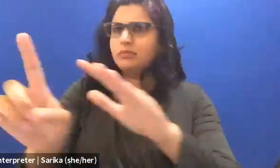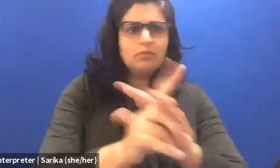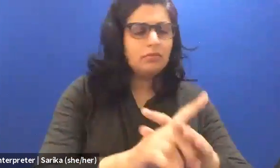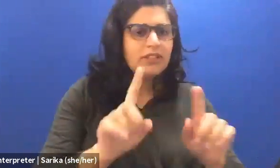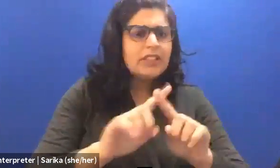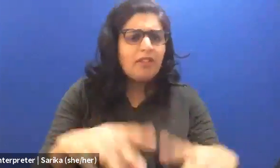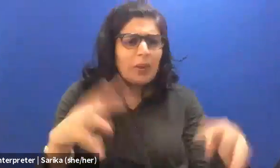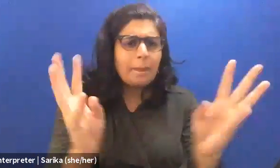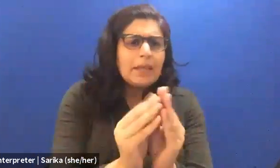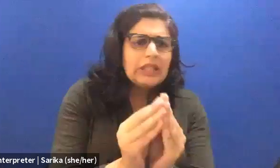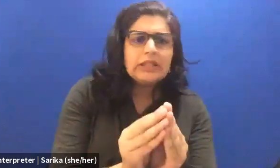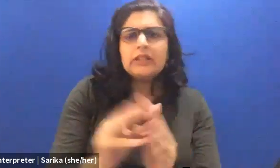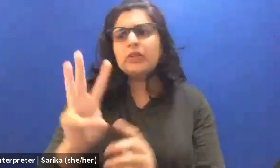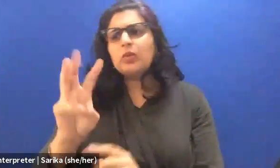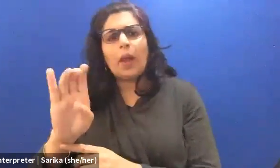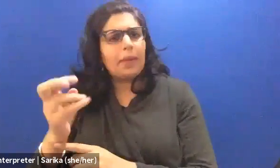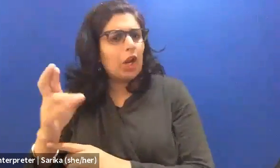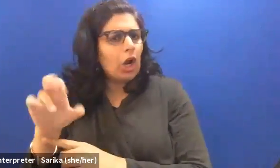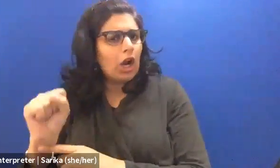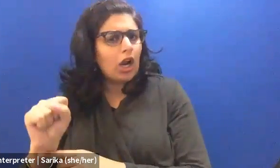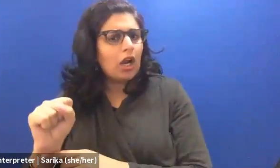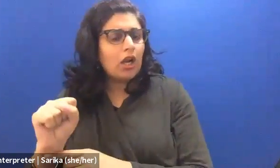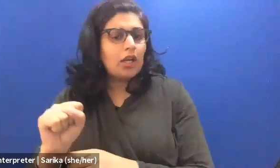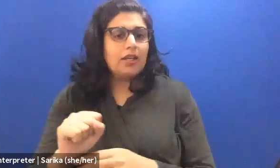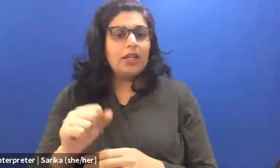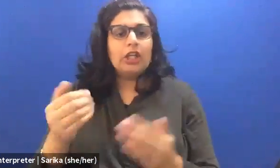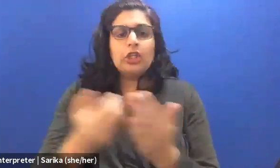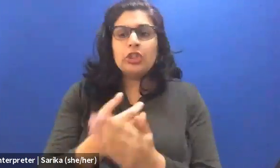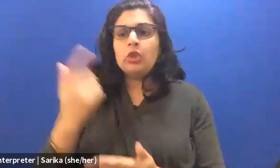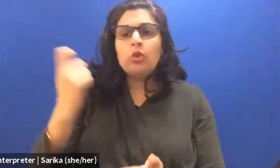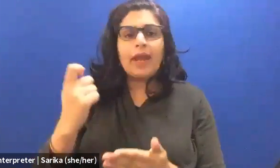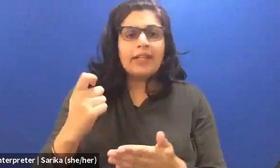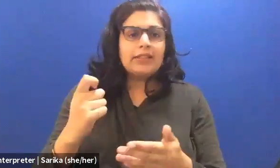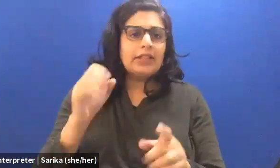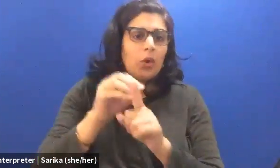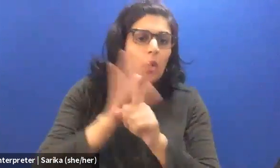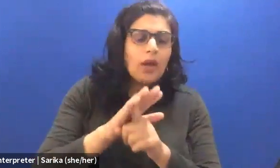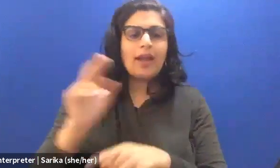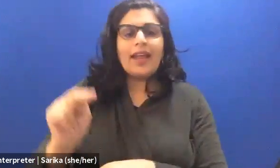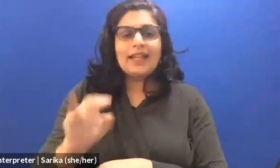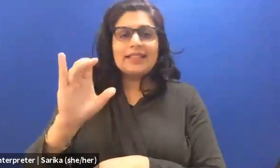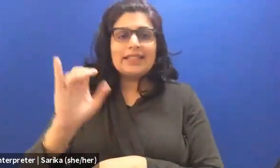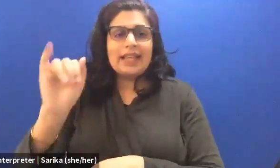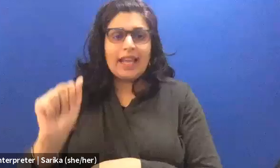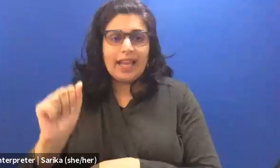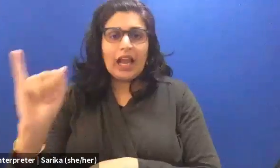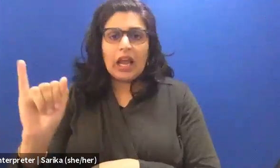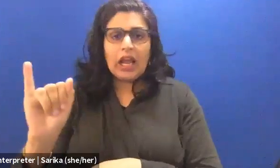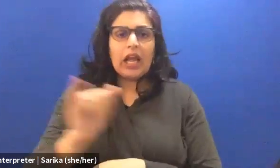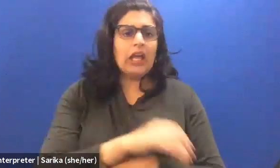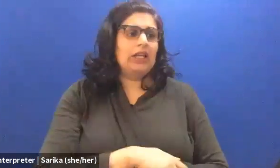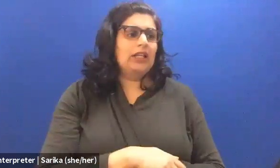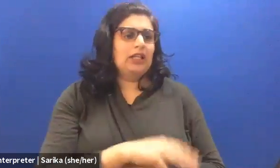and webinars, new grantee orientation, NCAI, MIWSAC trainings, when we attend